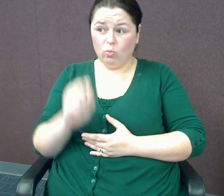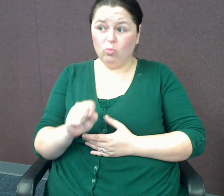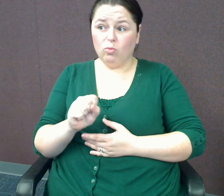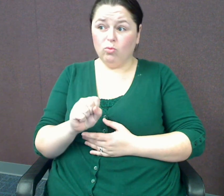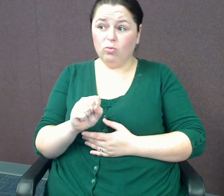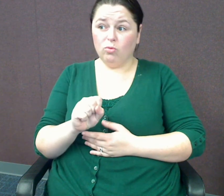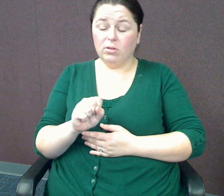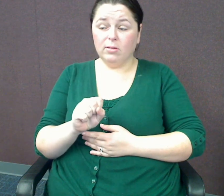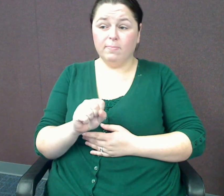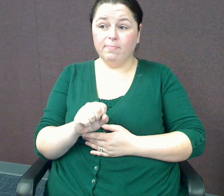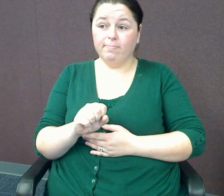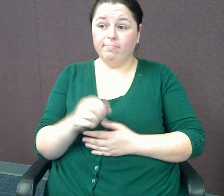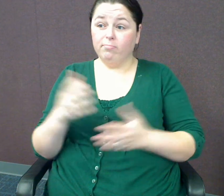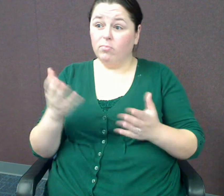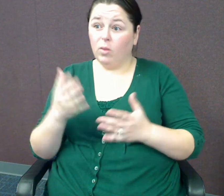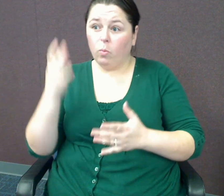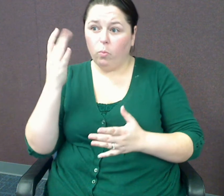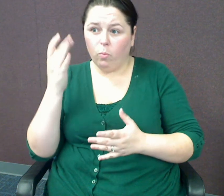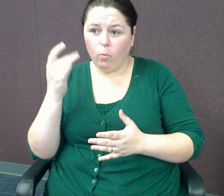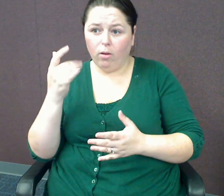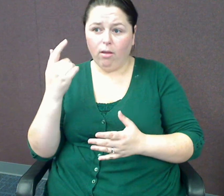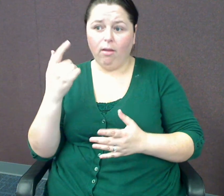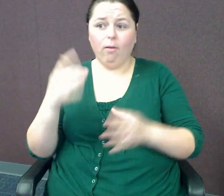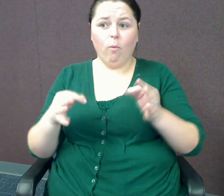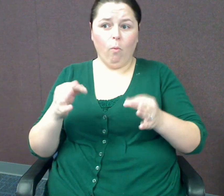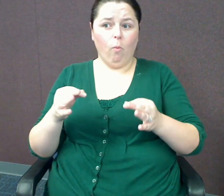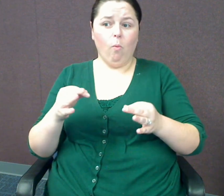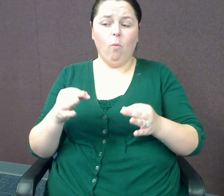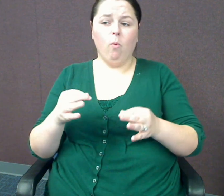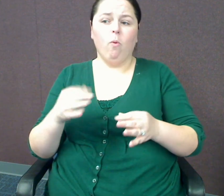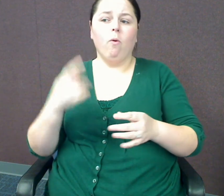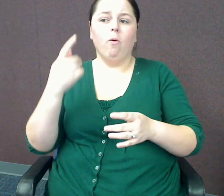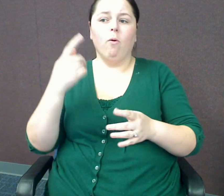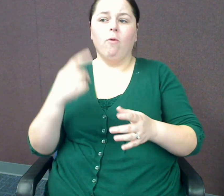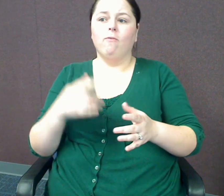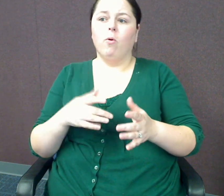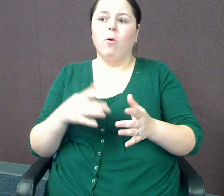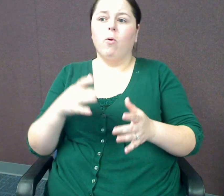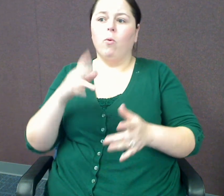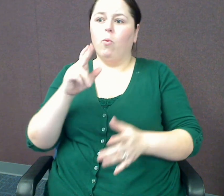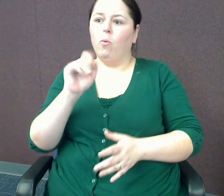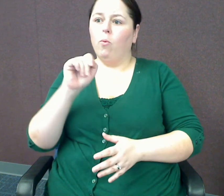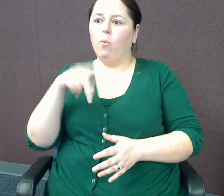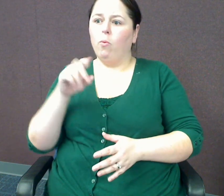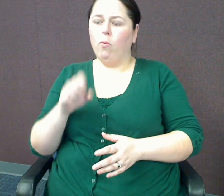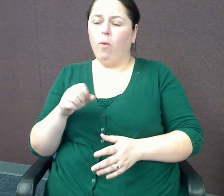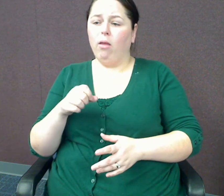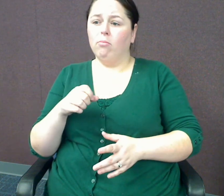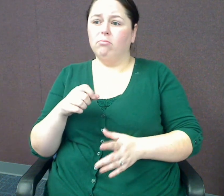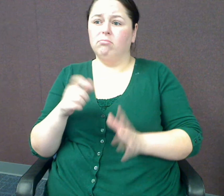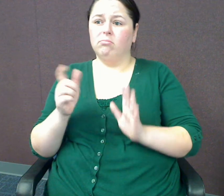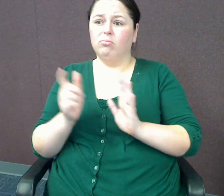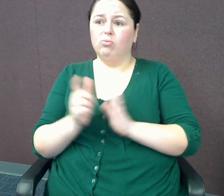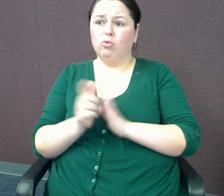now you're here today in this courtroom on a rape charge. You know what a rape charge is?